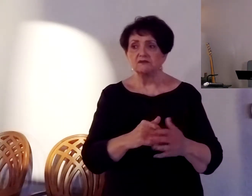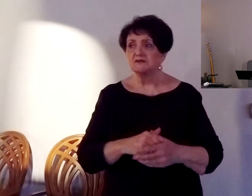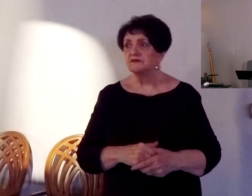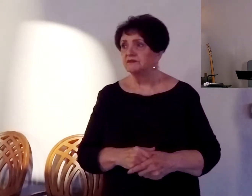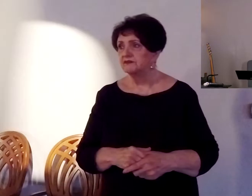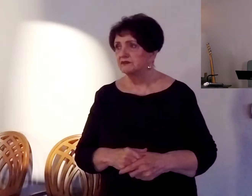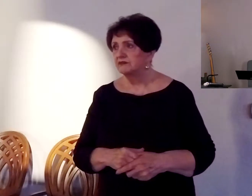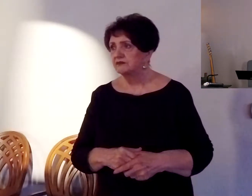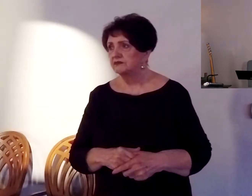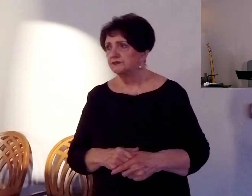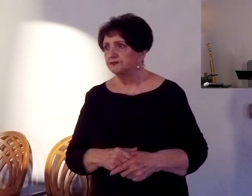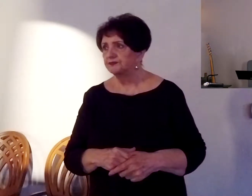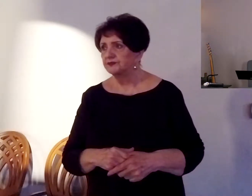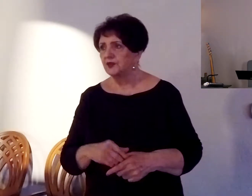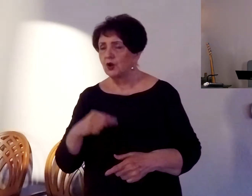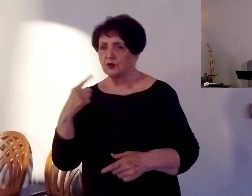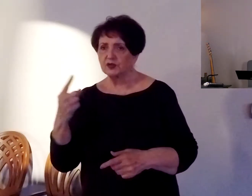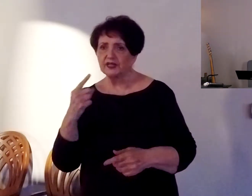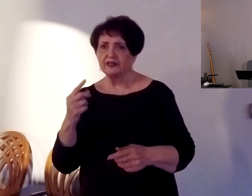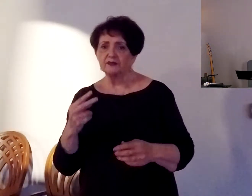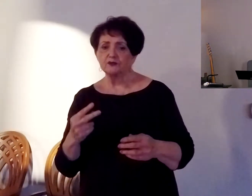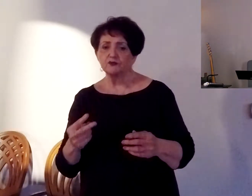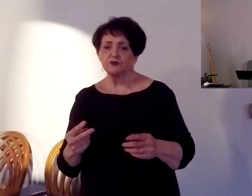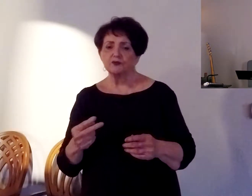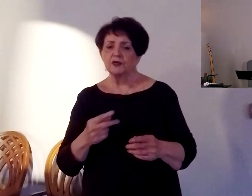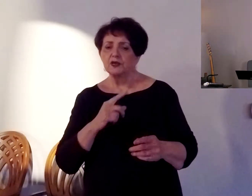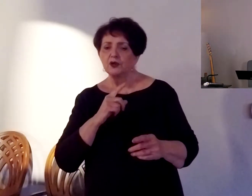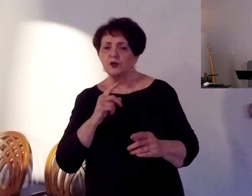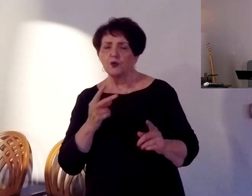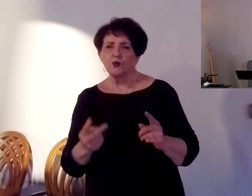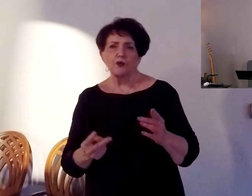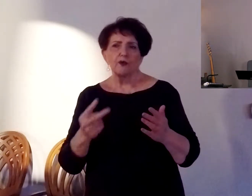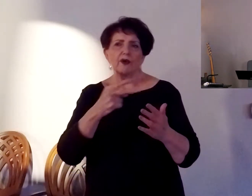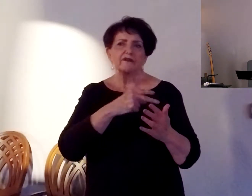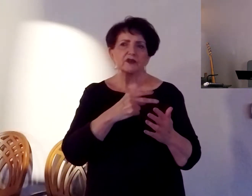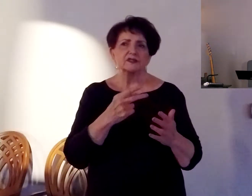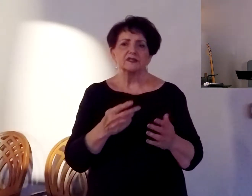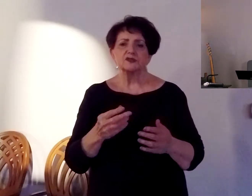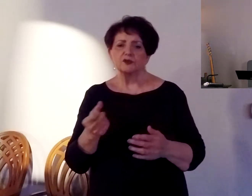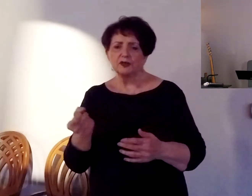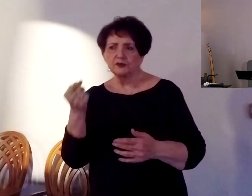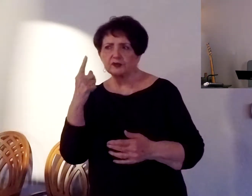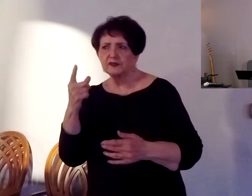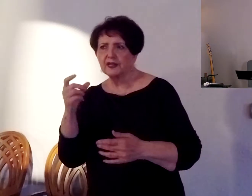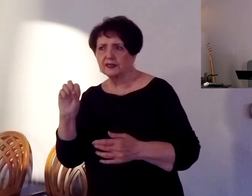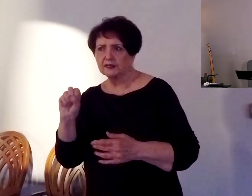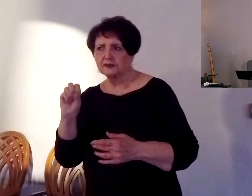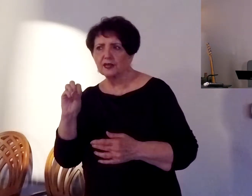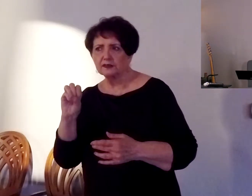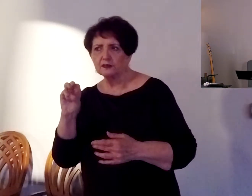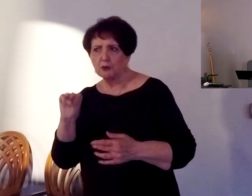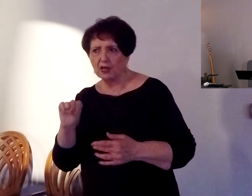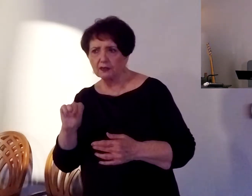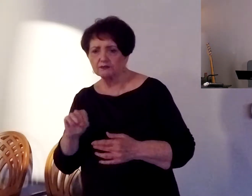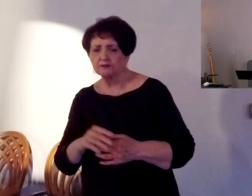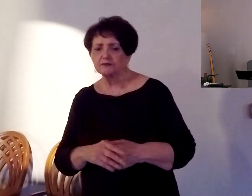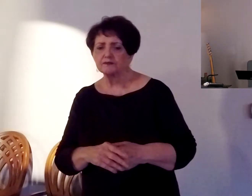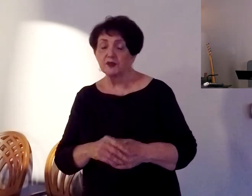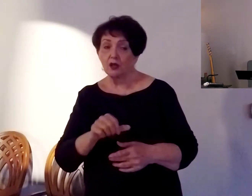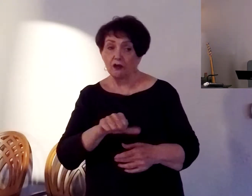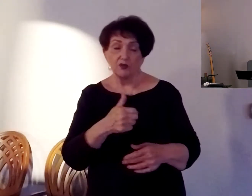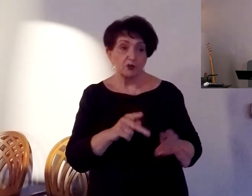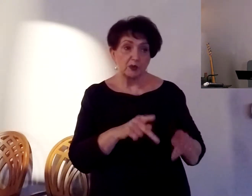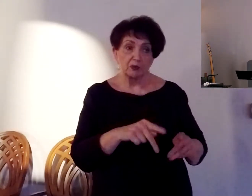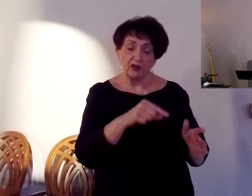by itself, only in reference to how I understand the science of mind unfolds. Other people have very deep relationship with Jesus,